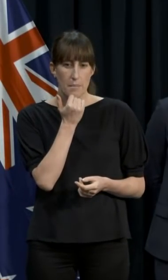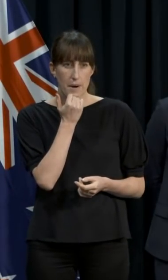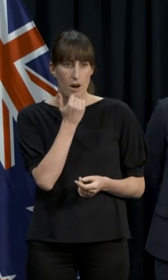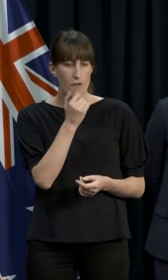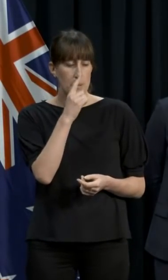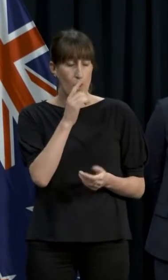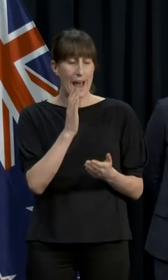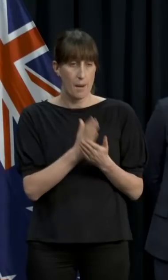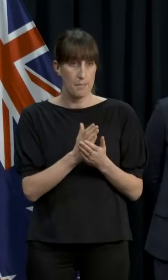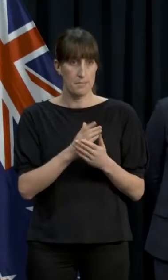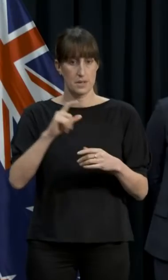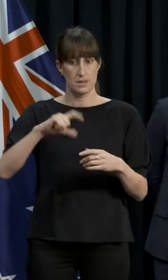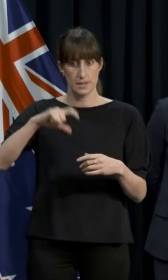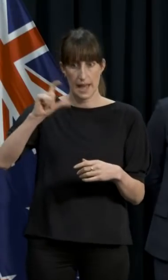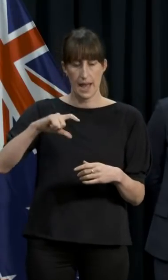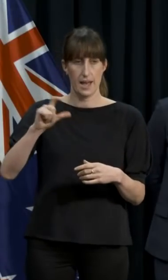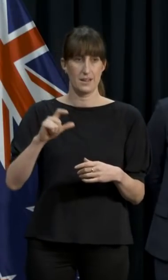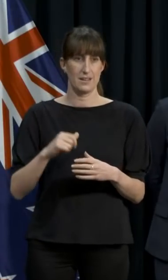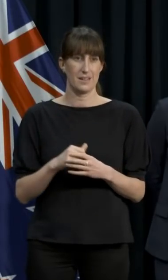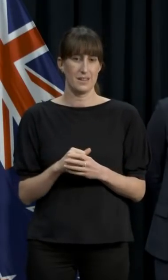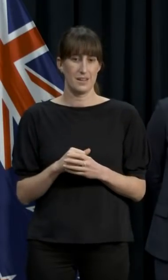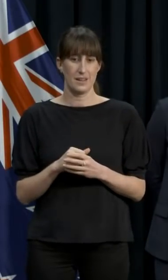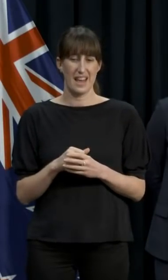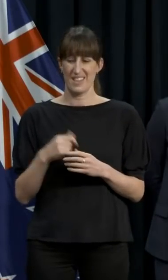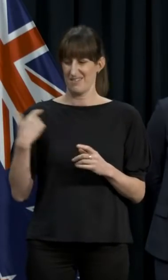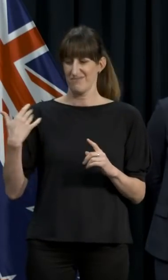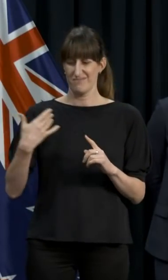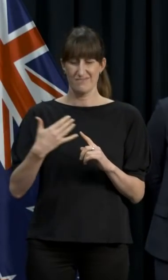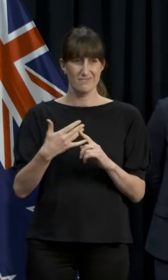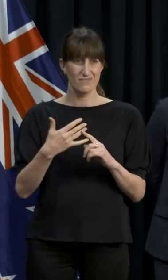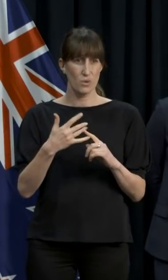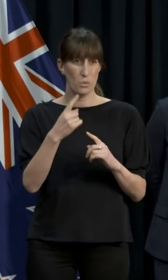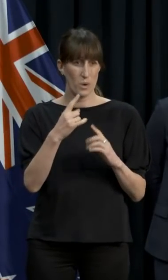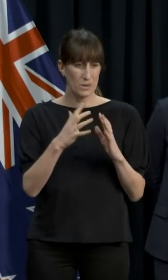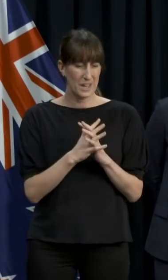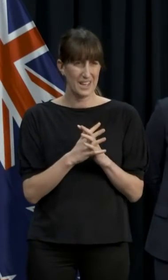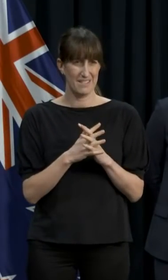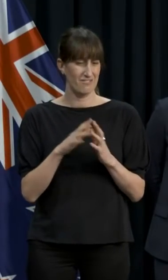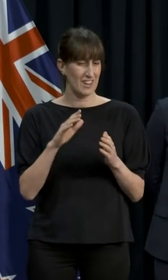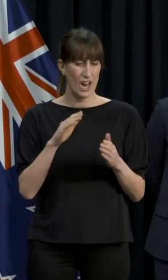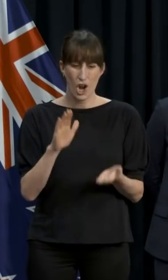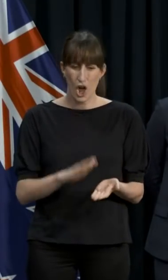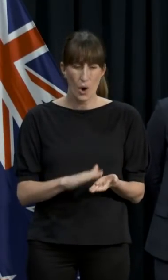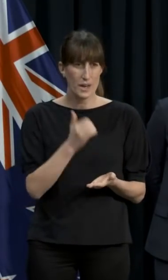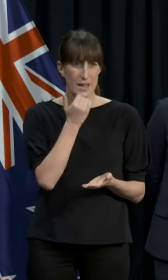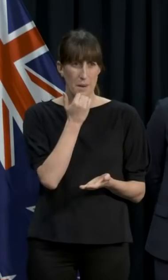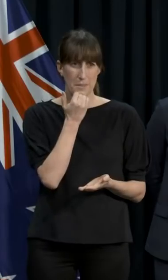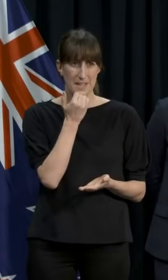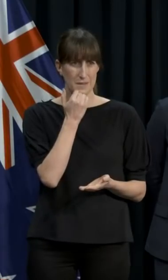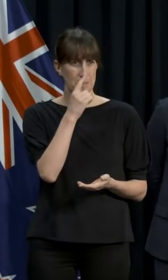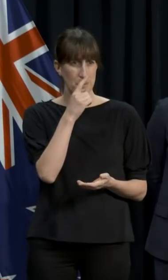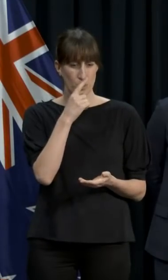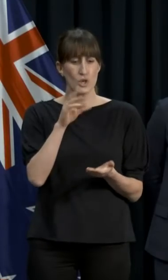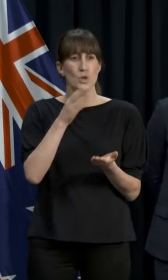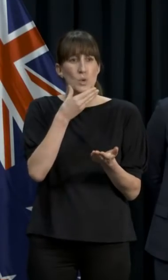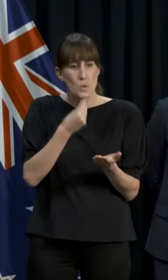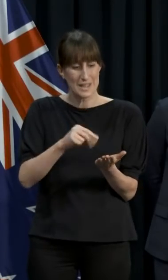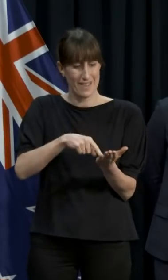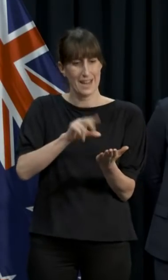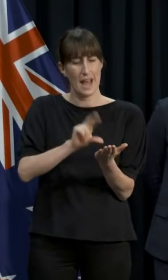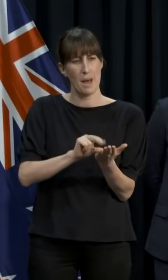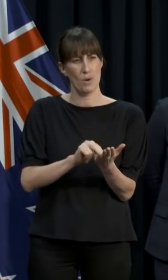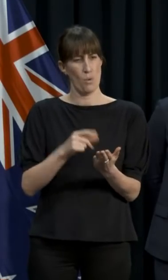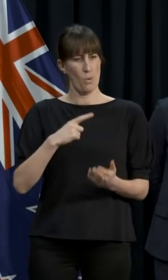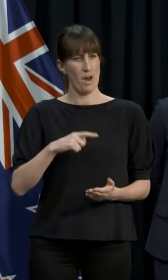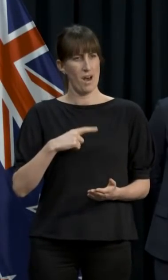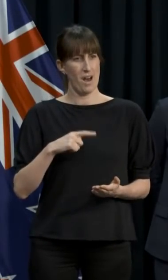being scanned even once each day. That's pretty consistent over the past week as well. Why is no one using this app, and what's going to